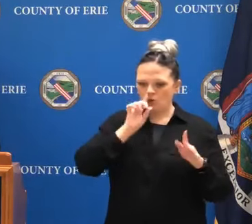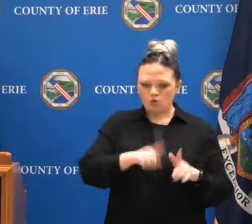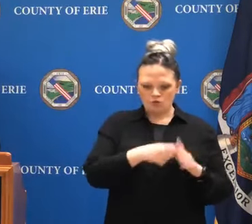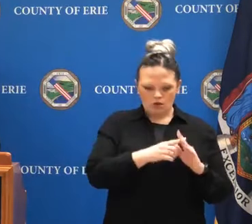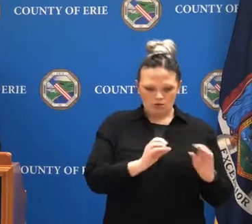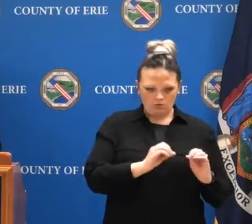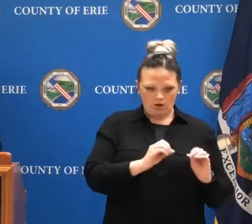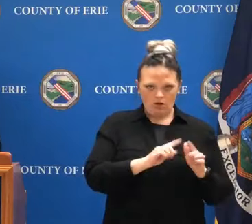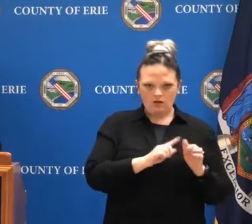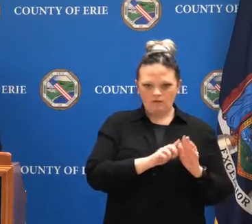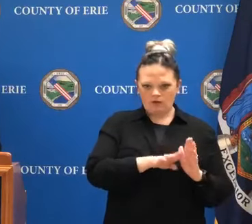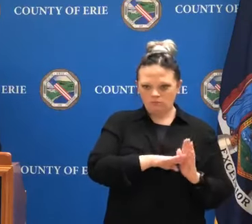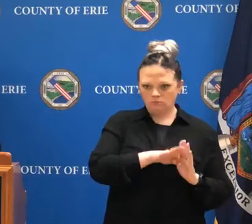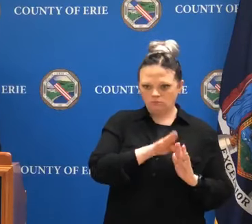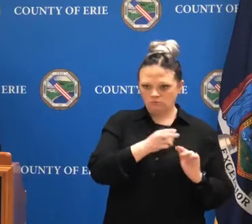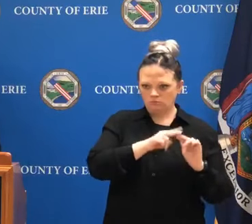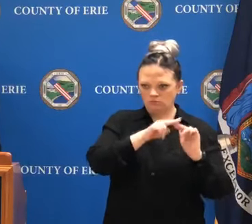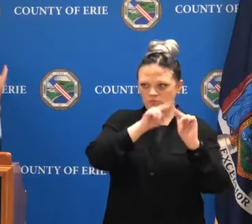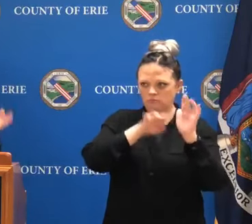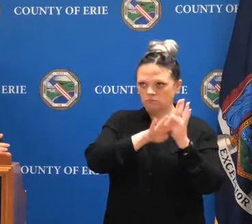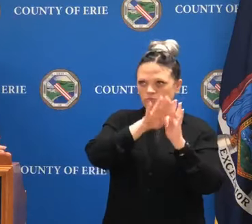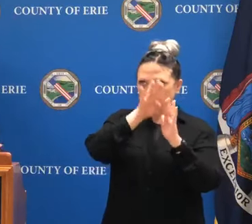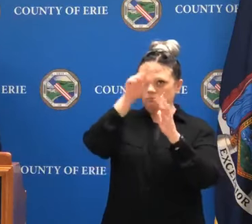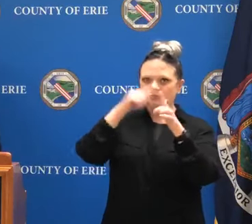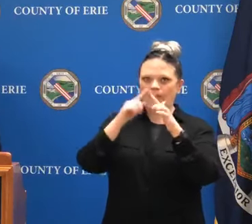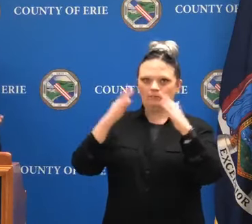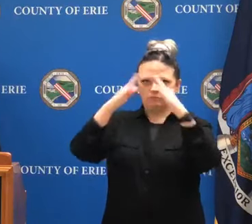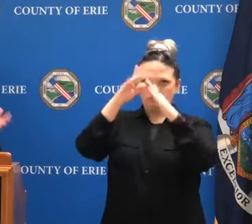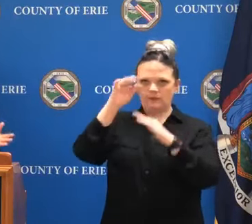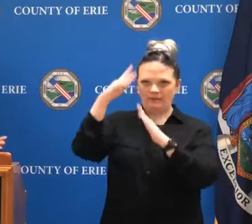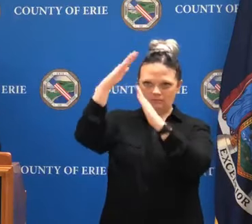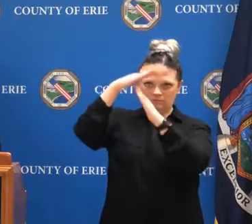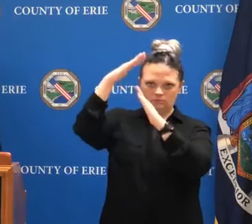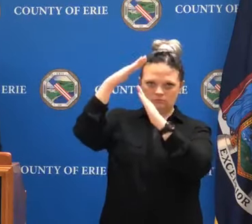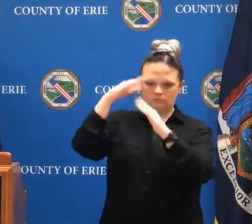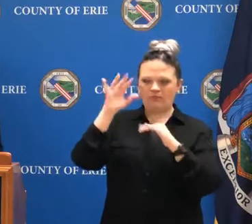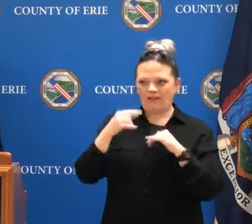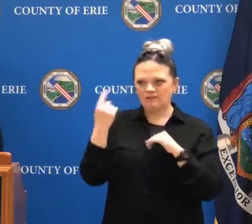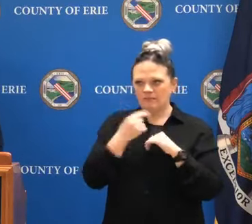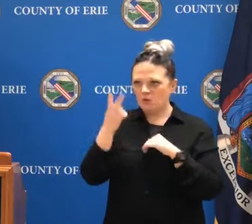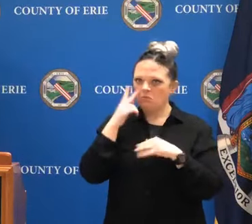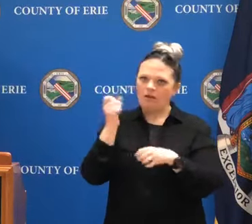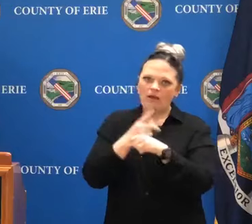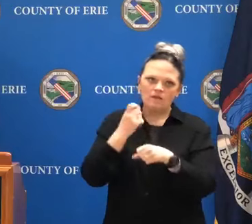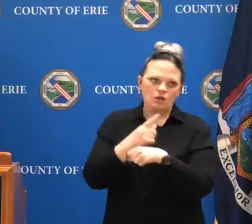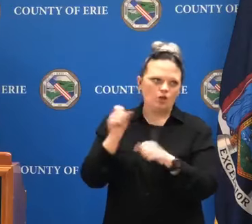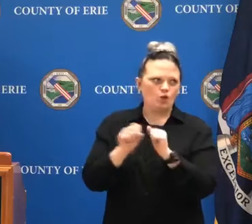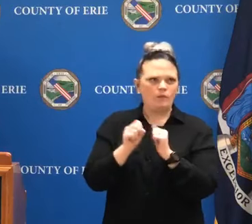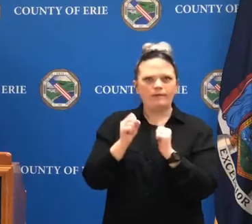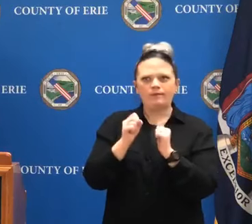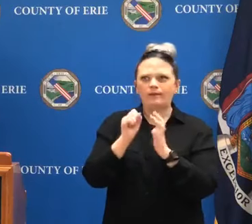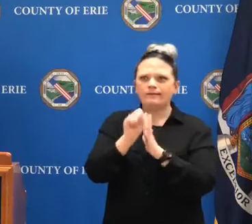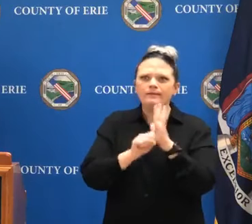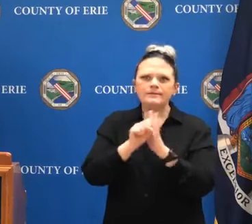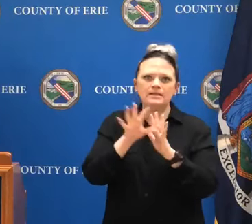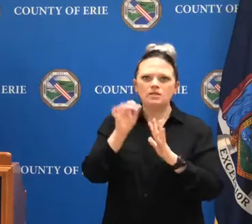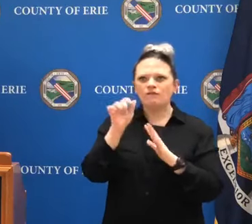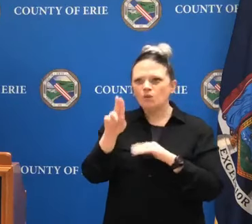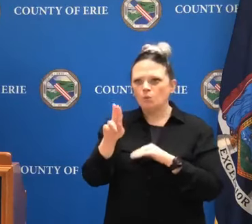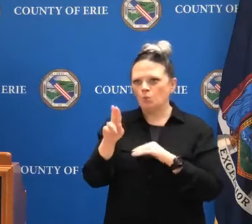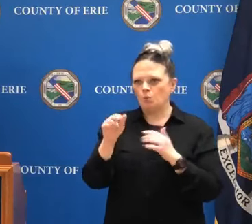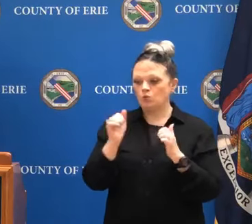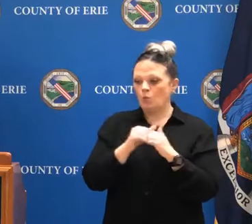see an acceleration of cases, and then we eventually see our peak. I mean, this is something that we see every year with seasonal flu. And so